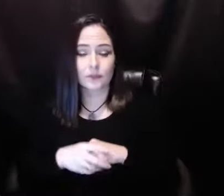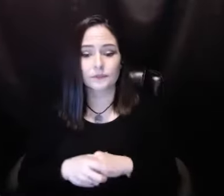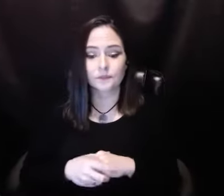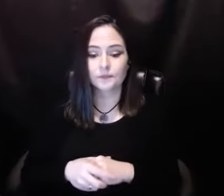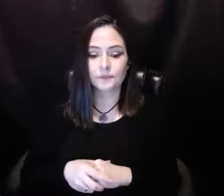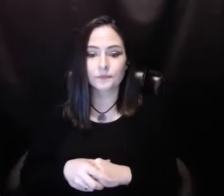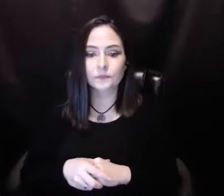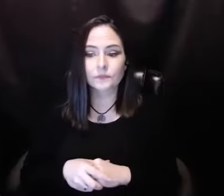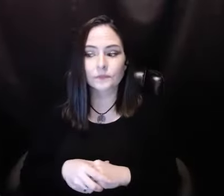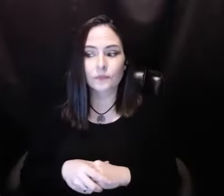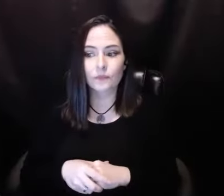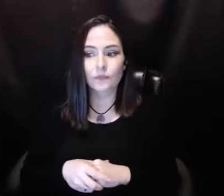who was already in my life.